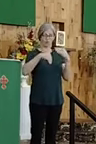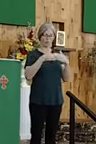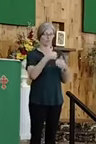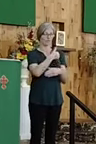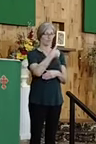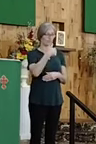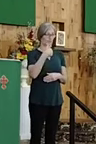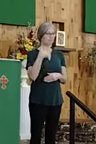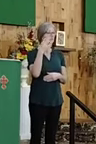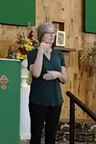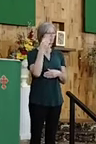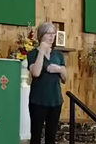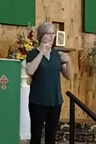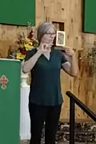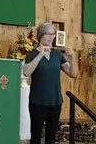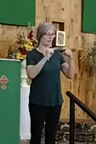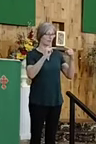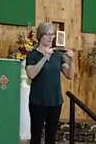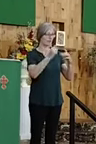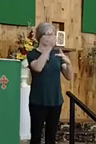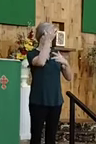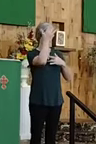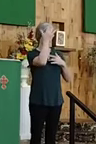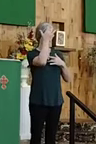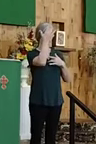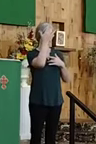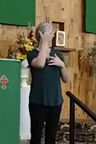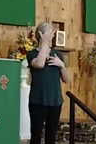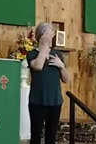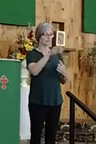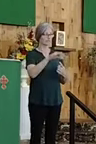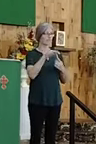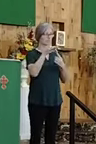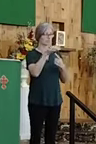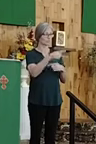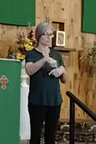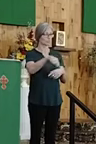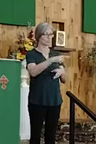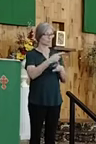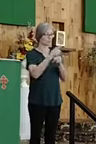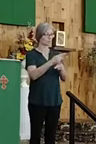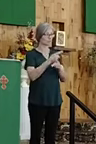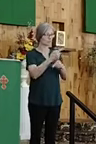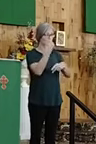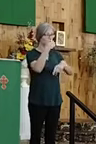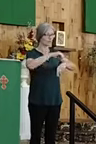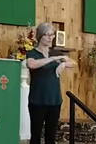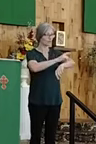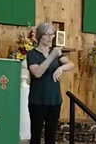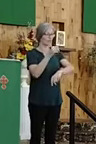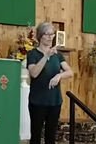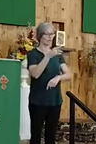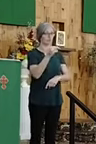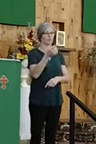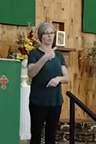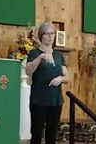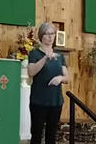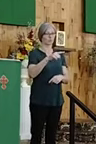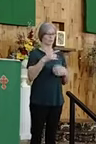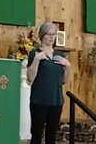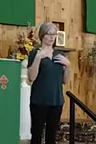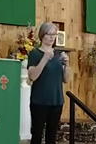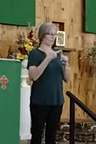parishioners experiencing pain and illness, especially those undergoing treatment for cancer and those